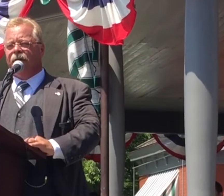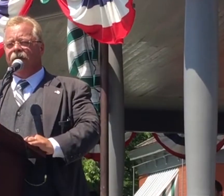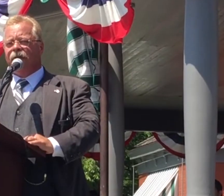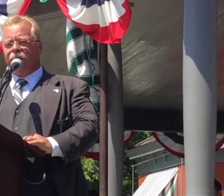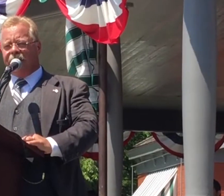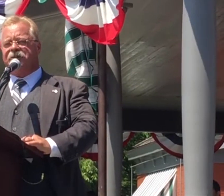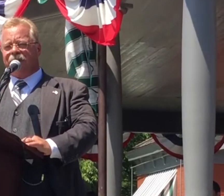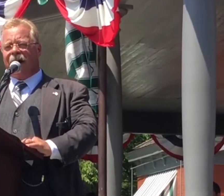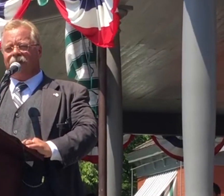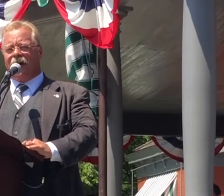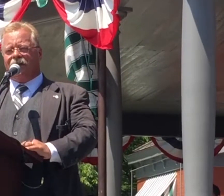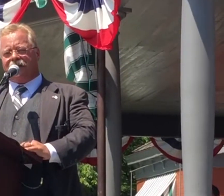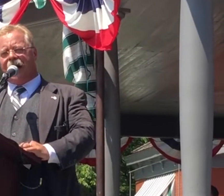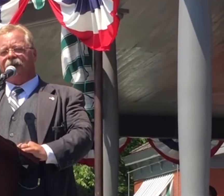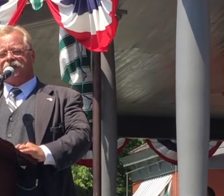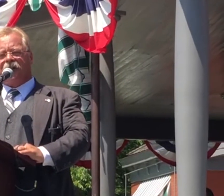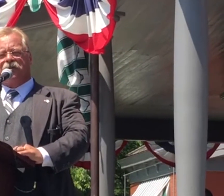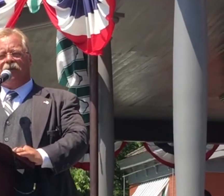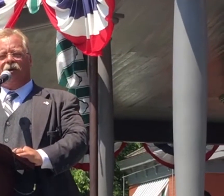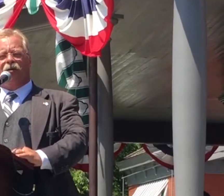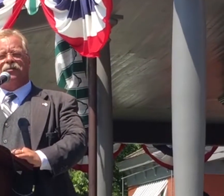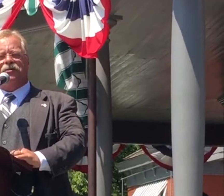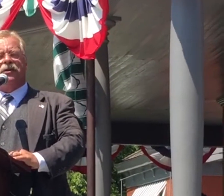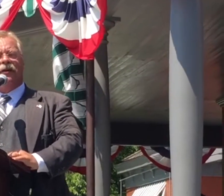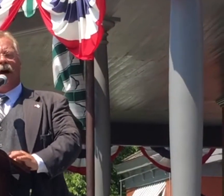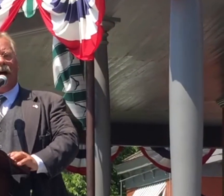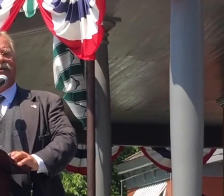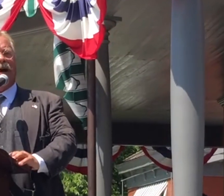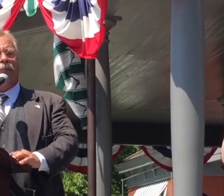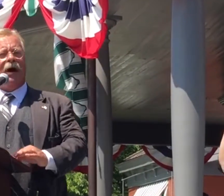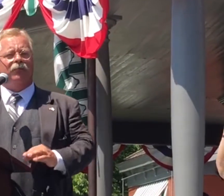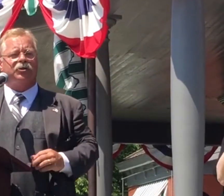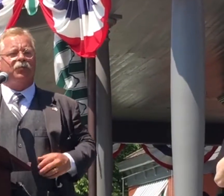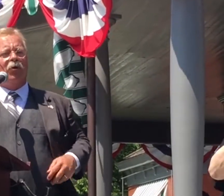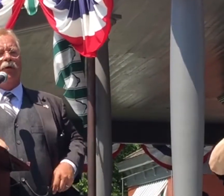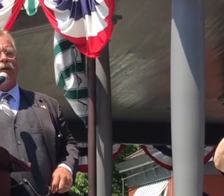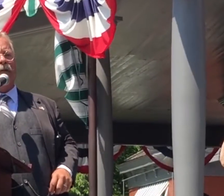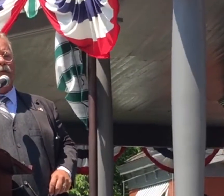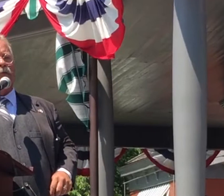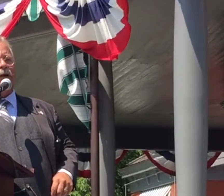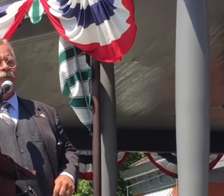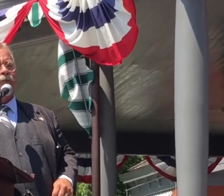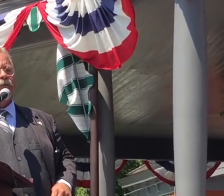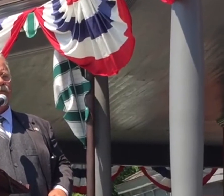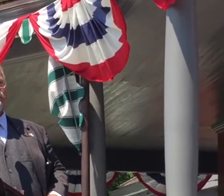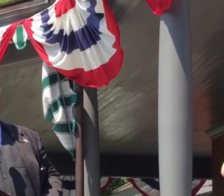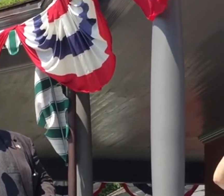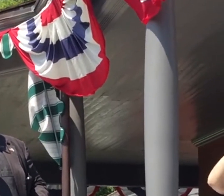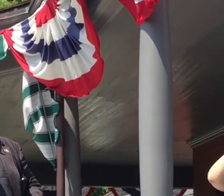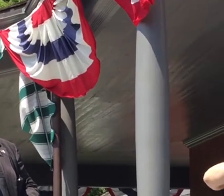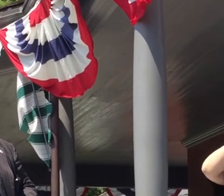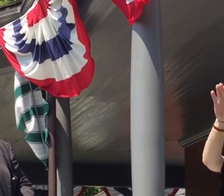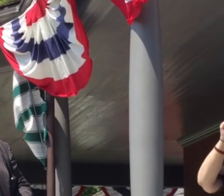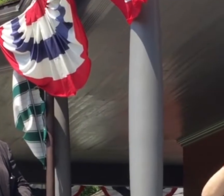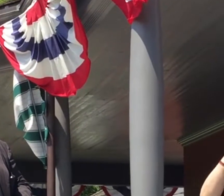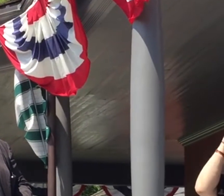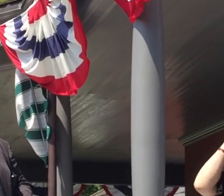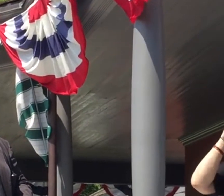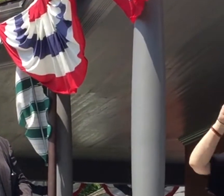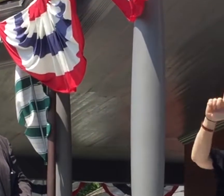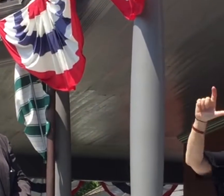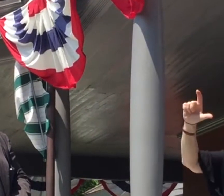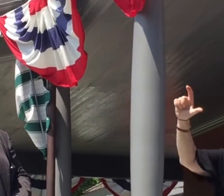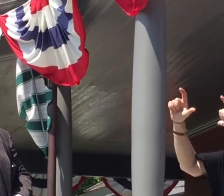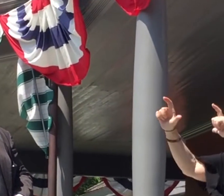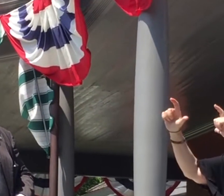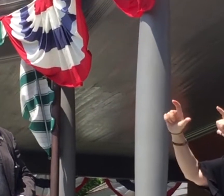for the square deal. The reason, by the way, that the artist Gutzon Borglum says, I'm atop Mount Rushmore with the other 3. No, indeed, even